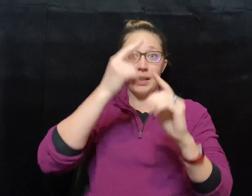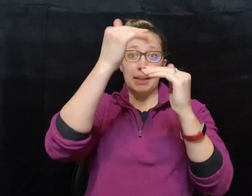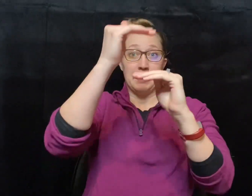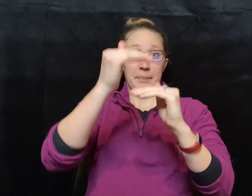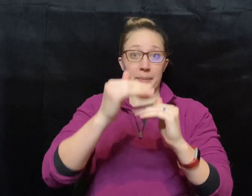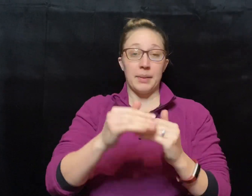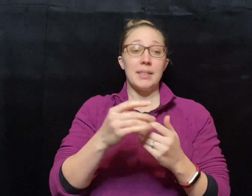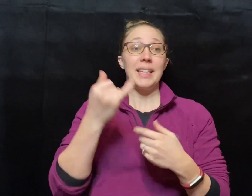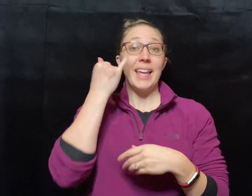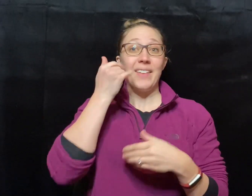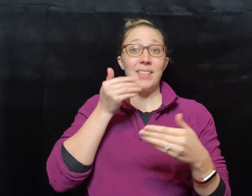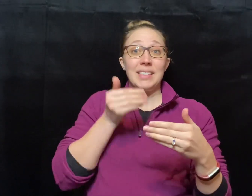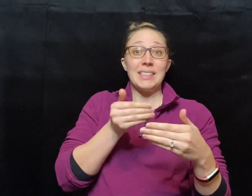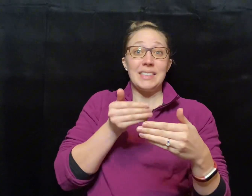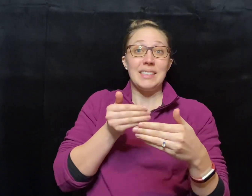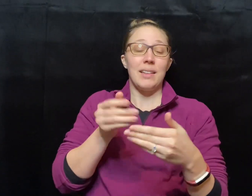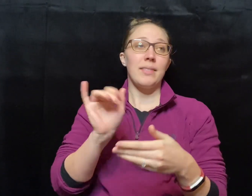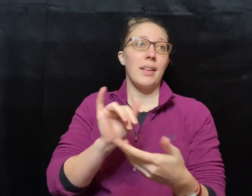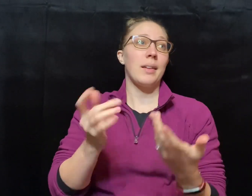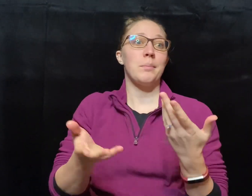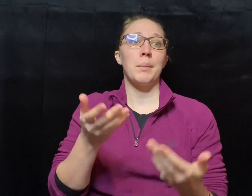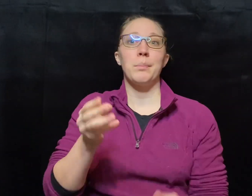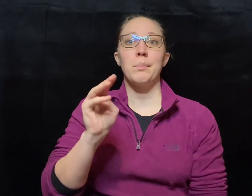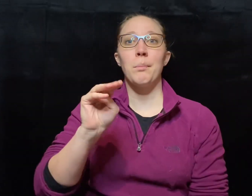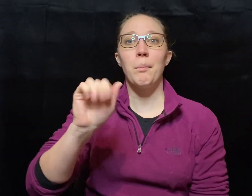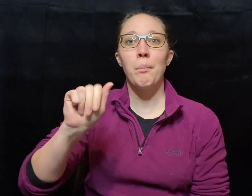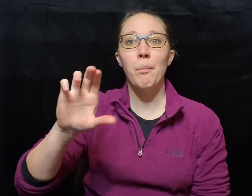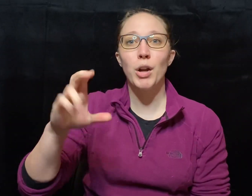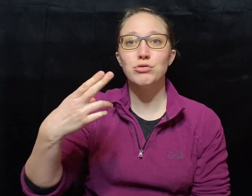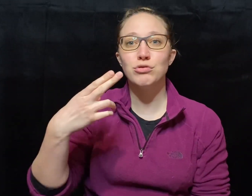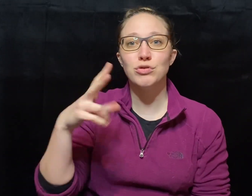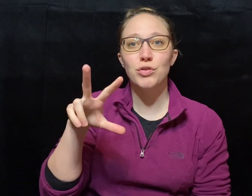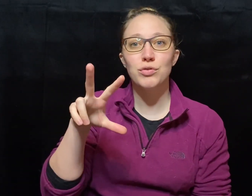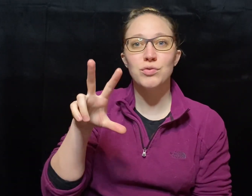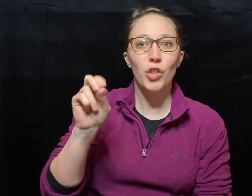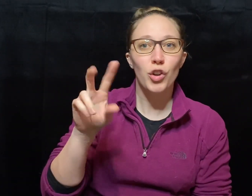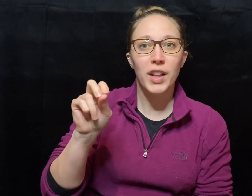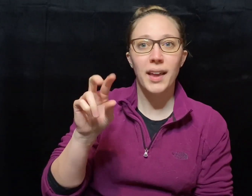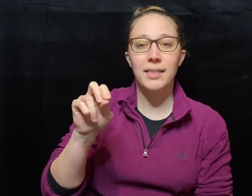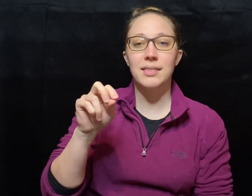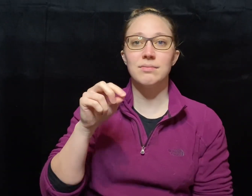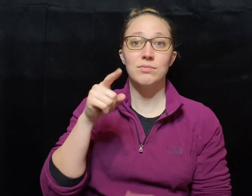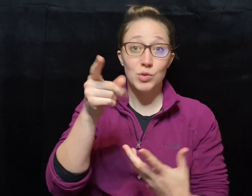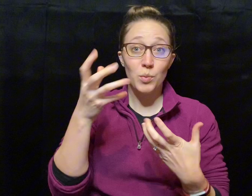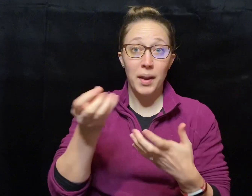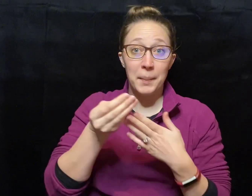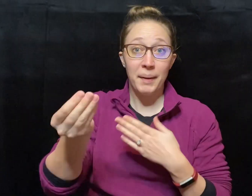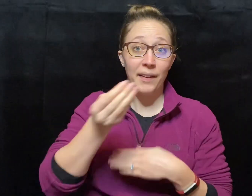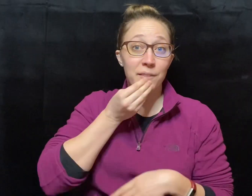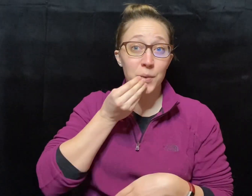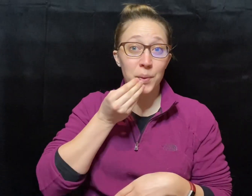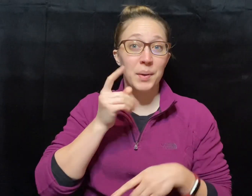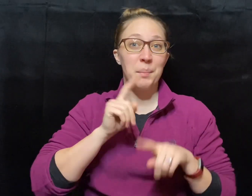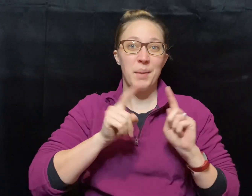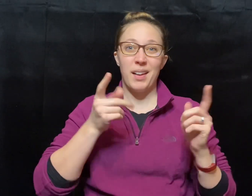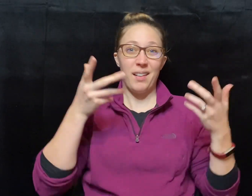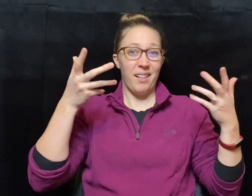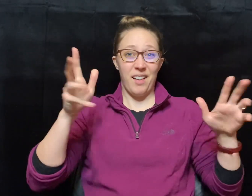month. And then at the end of the month, if you're getting close to the end, for example, on March 30th, you want to go grocery